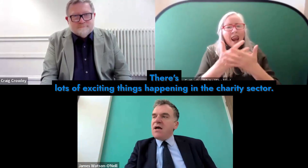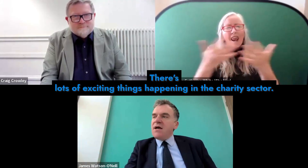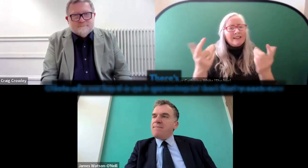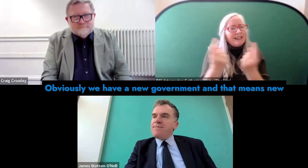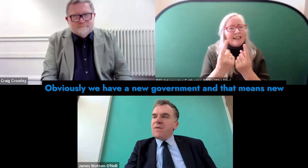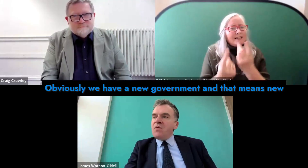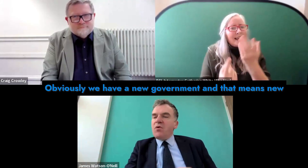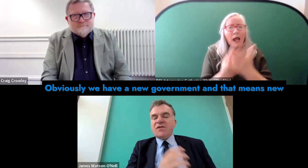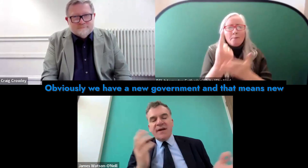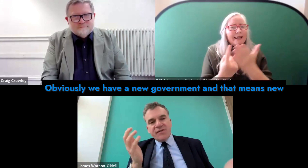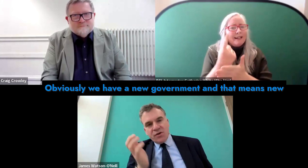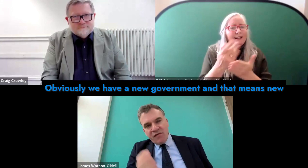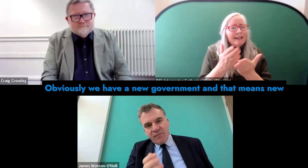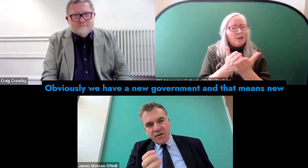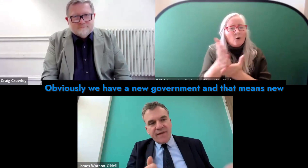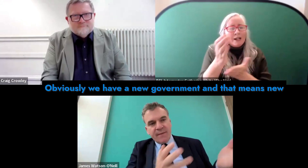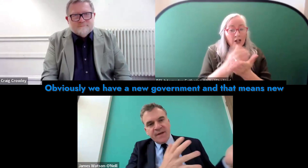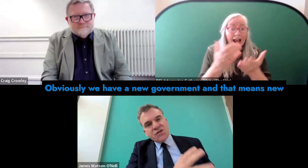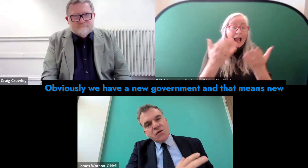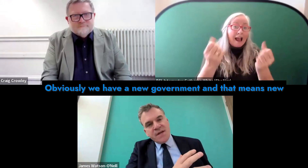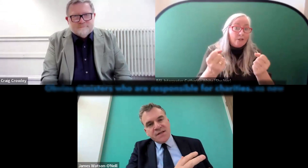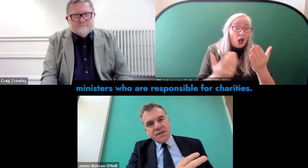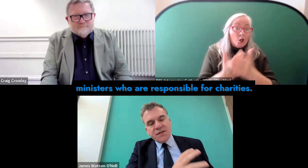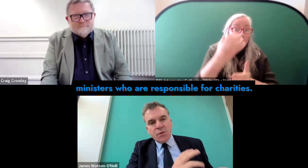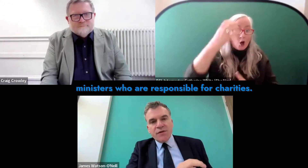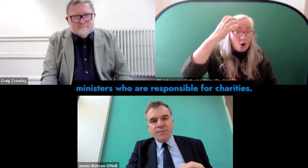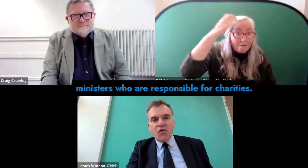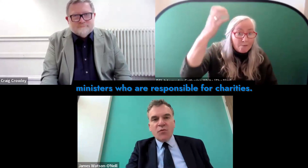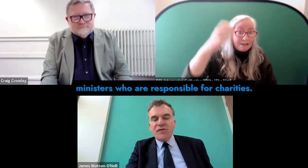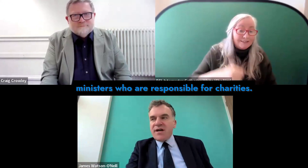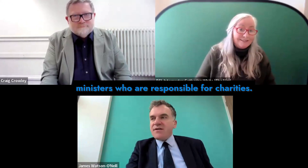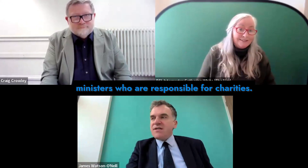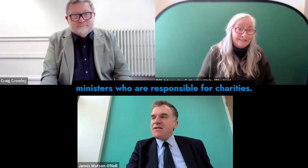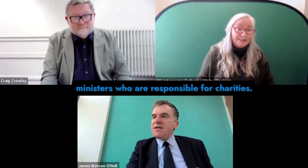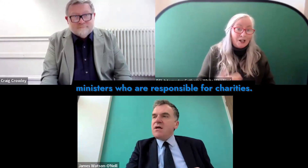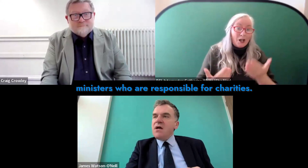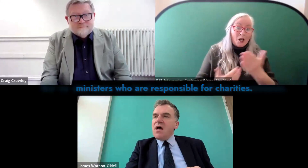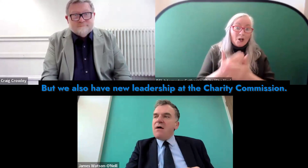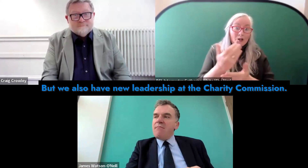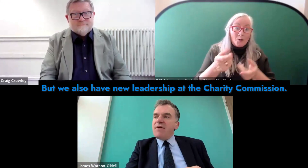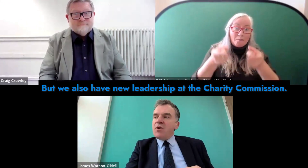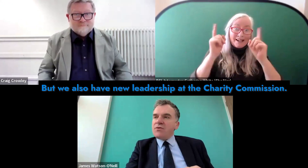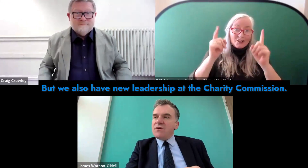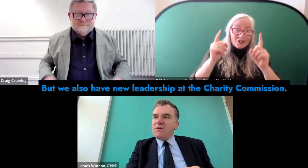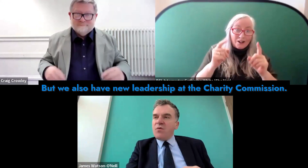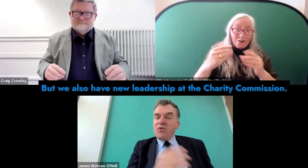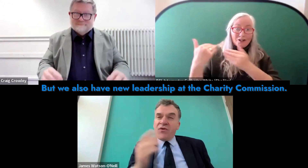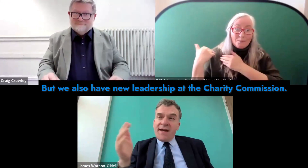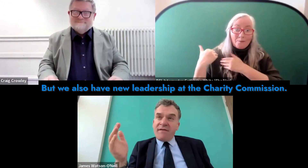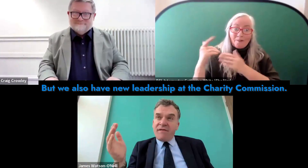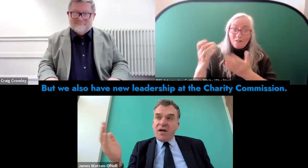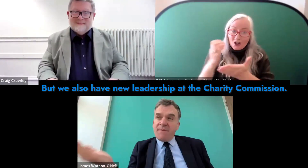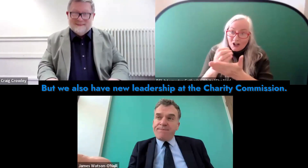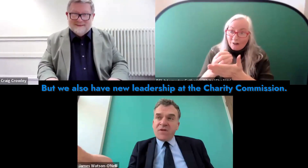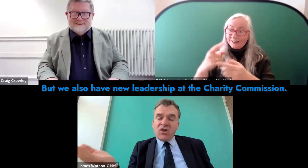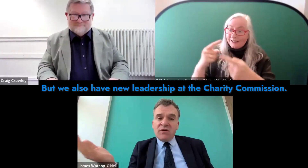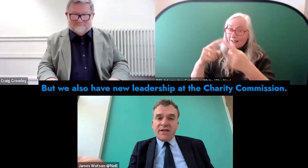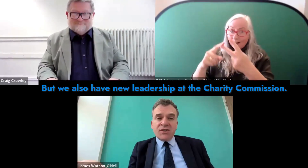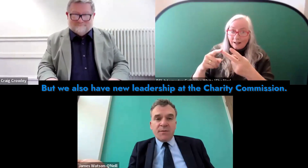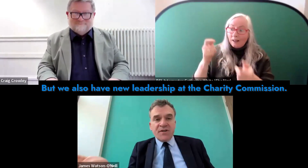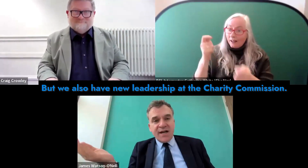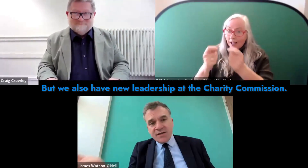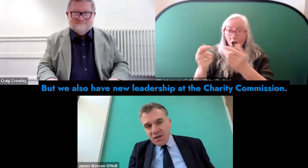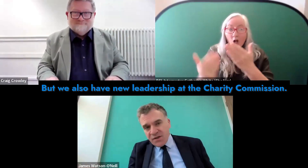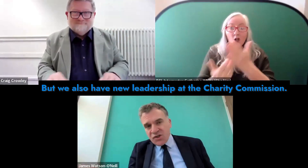sector. Obviously, we have a new government, and that means new ministers who are responsible for charities. But we also have